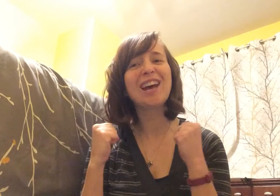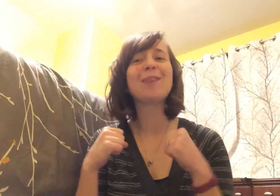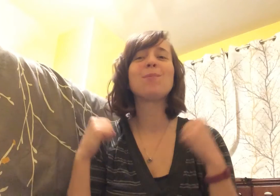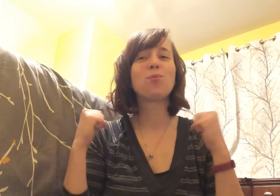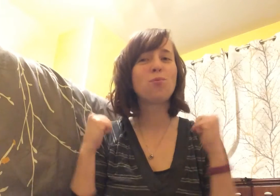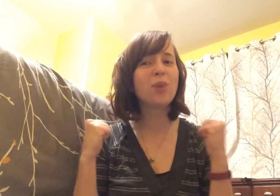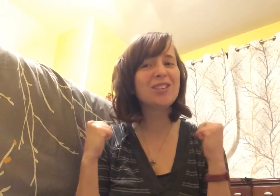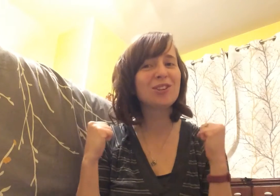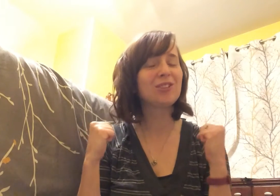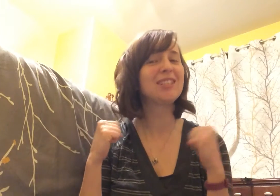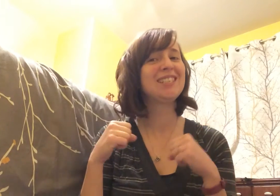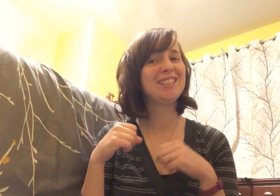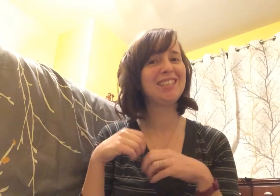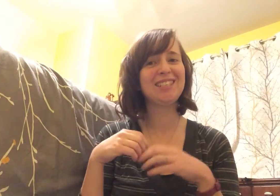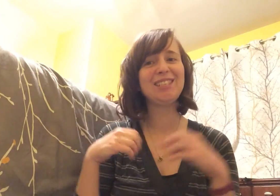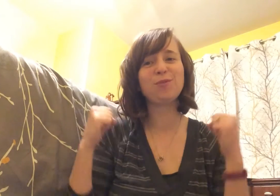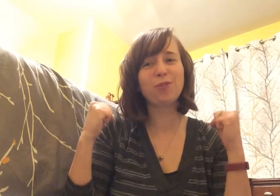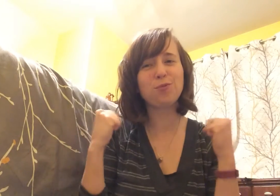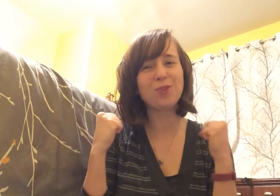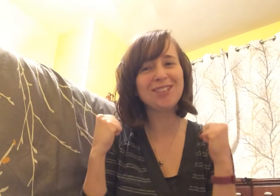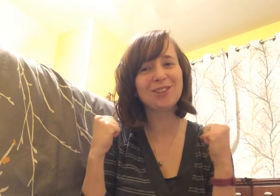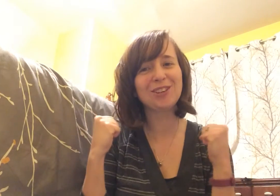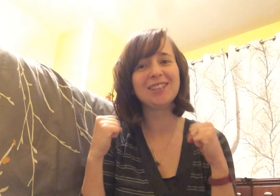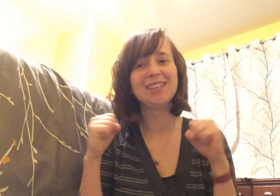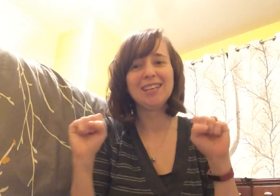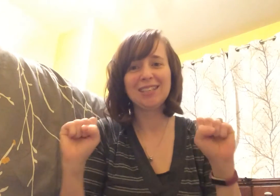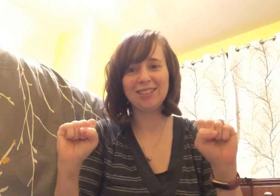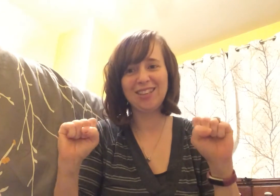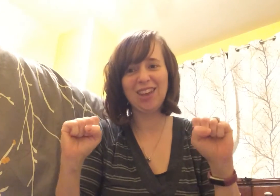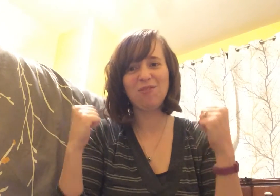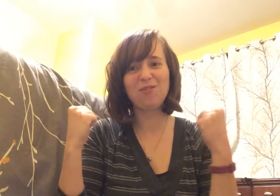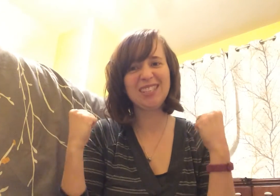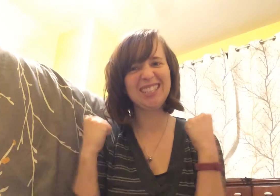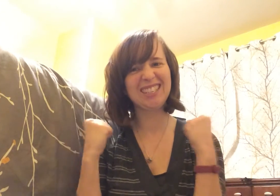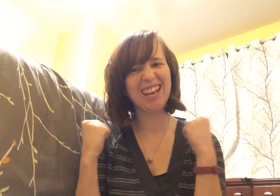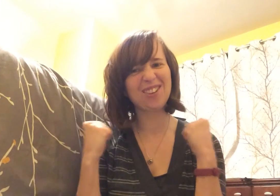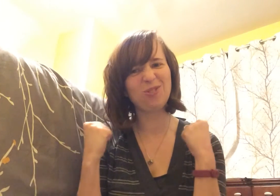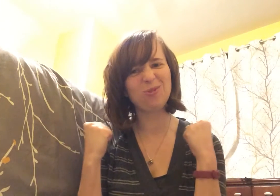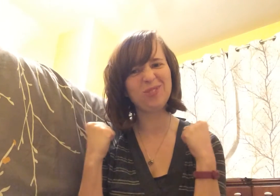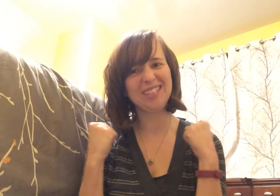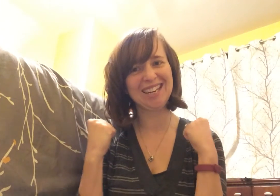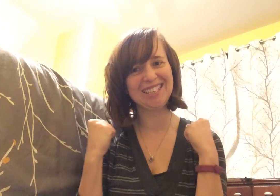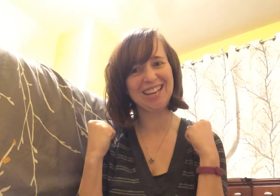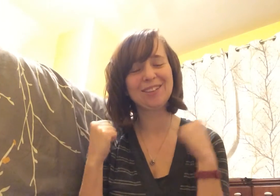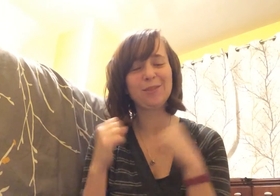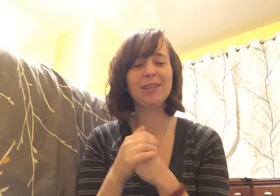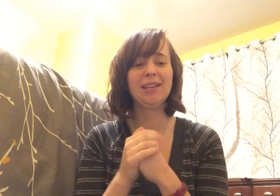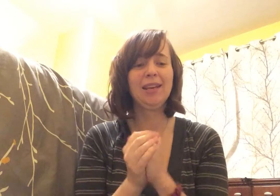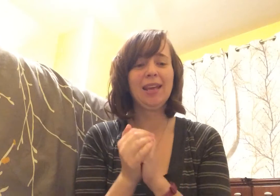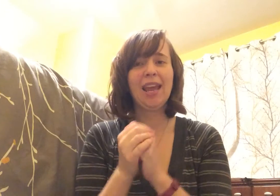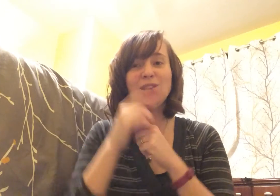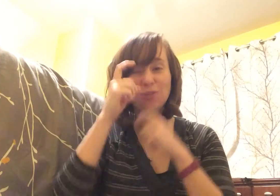time. Winter. This is the season for winter. So like you have fists and it's kind of cold. You kind of shake a little bit. And your